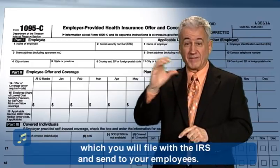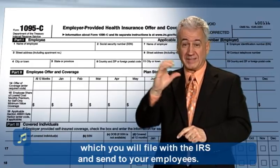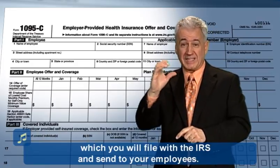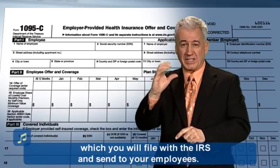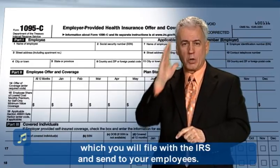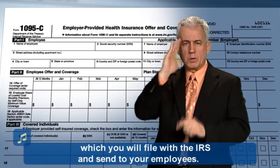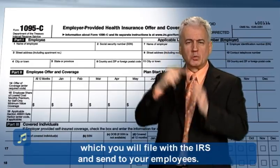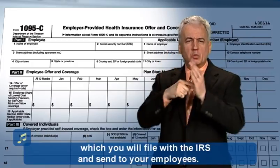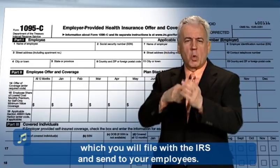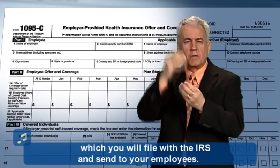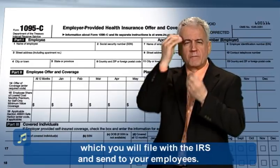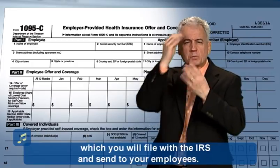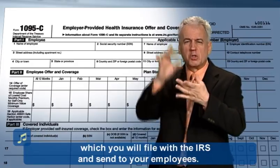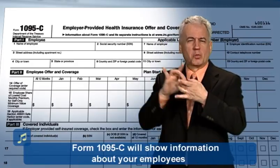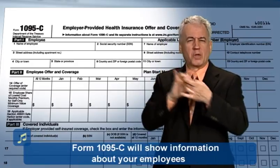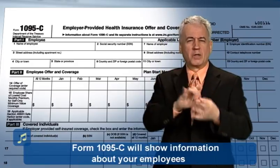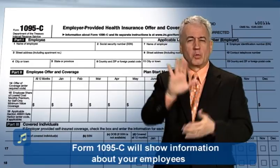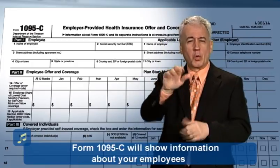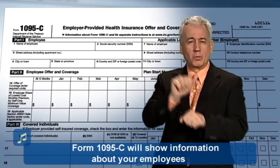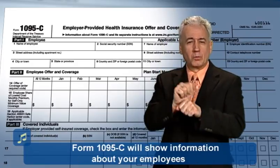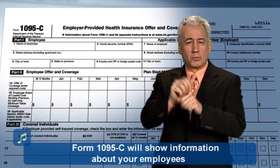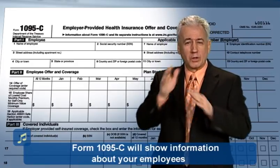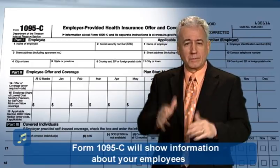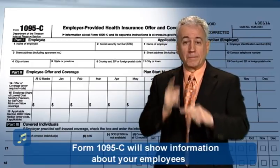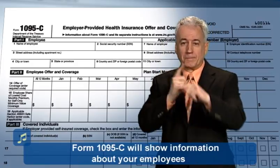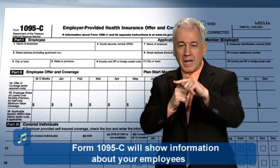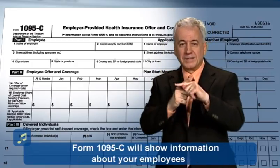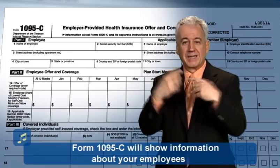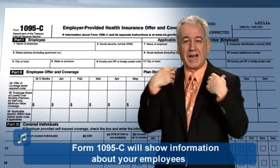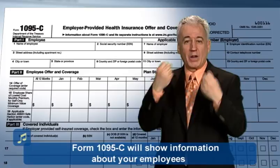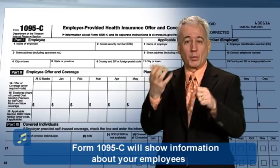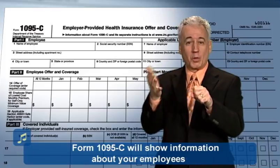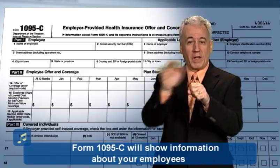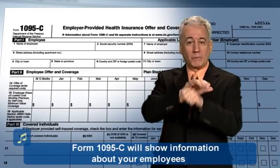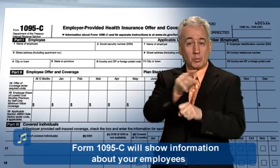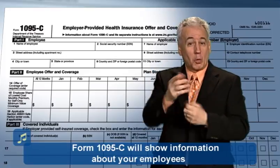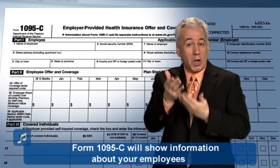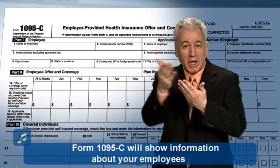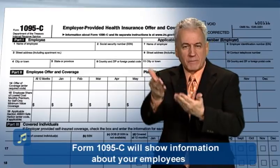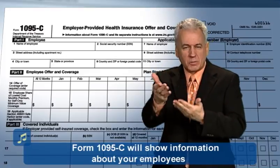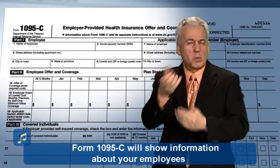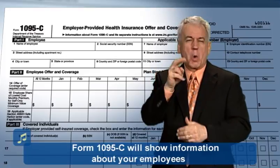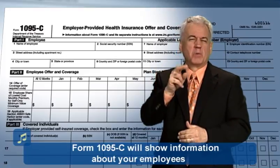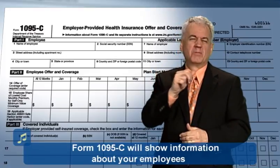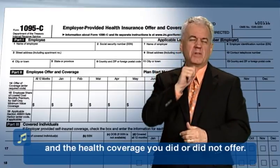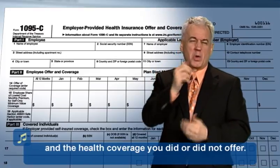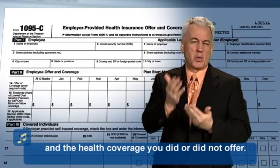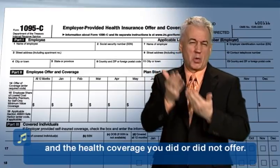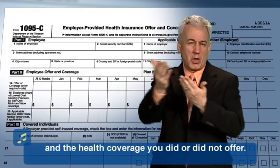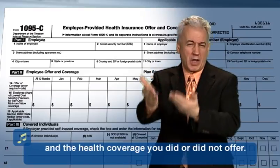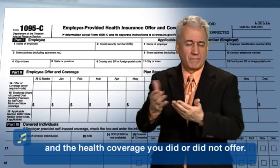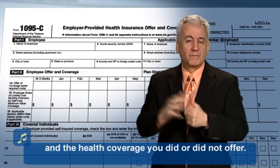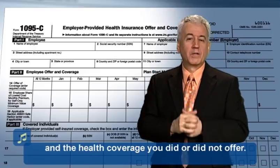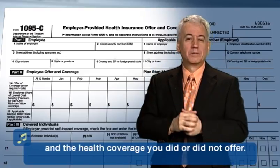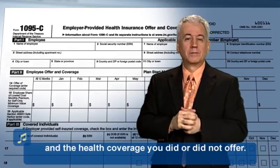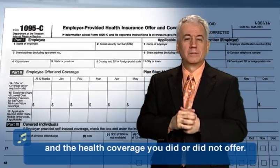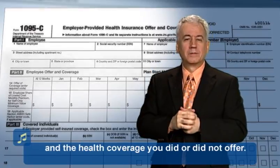your employees. Form 1095-C will show information about your employees and the health coverage you did or did not